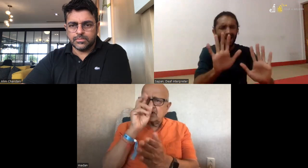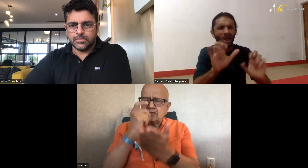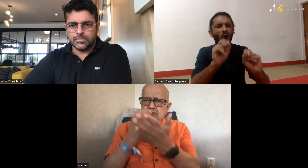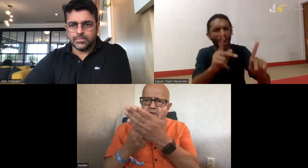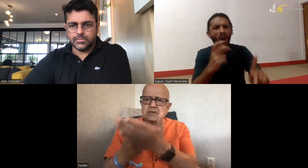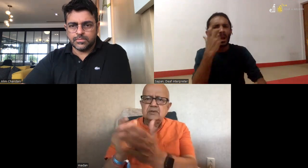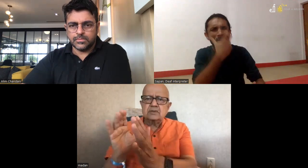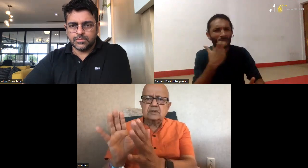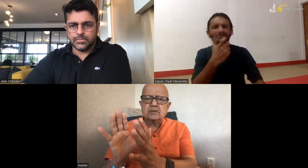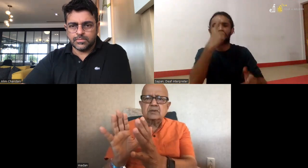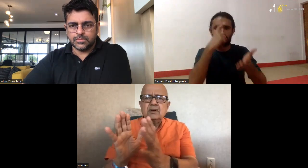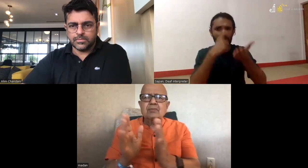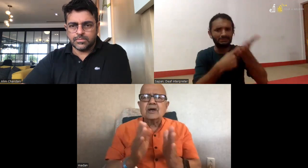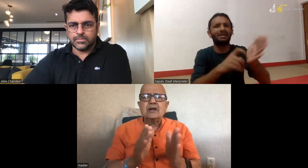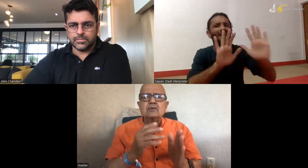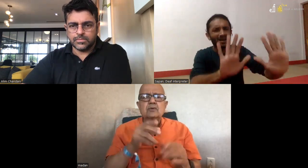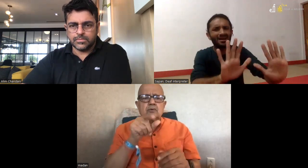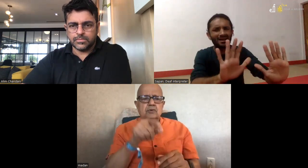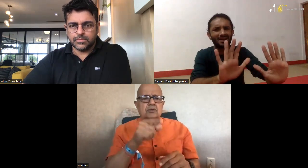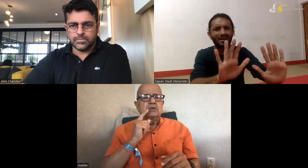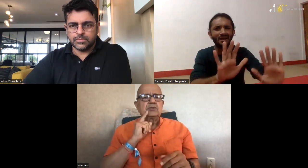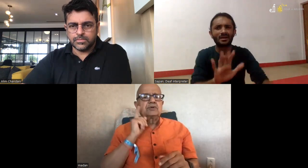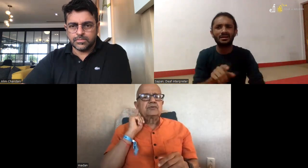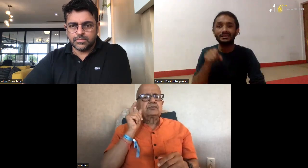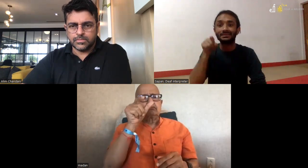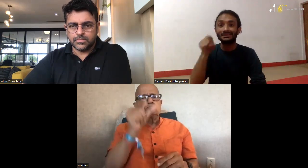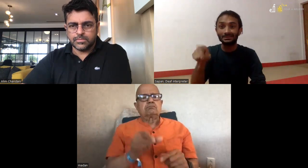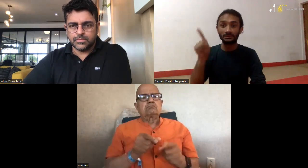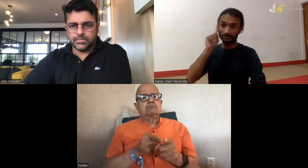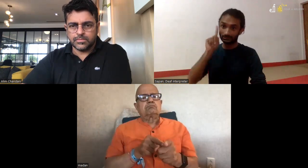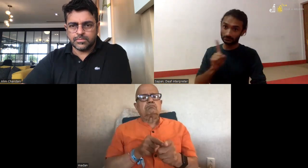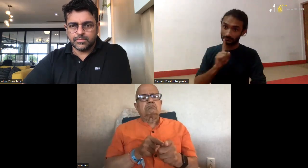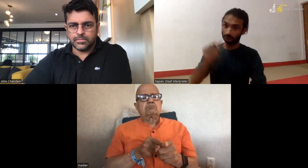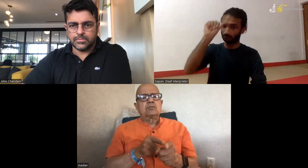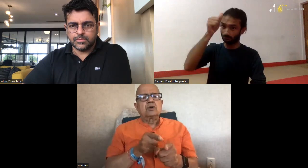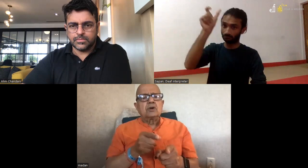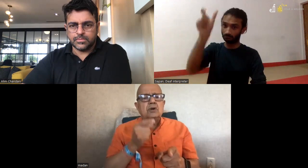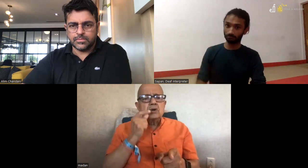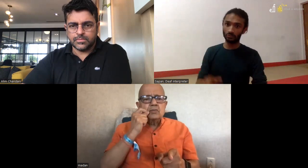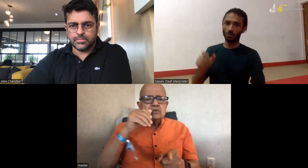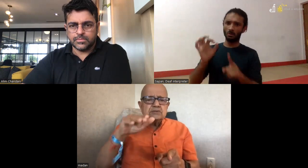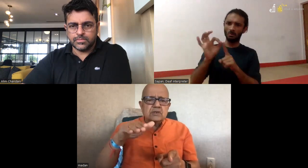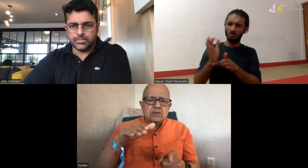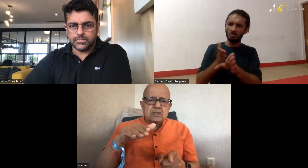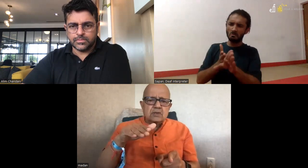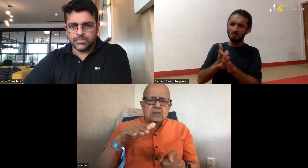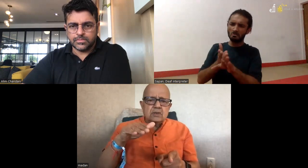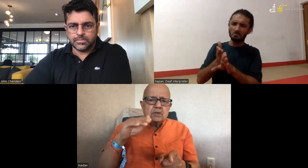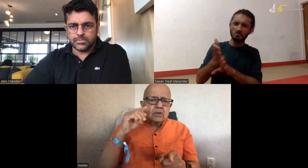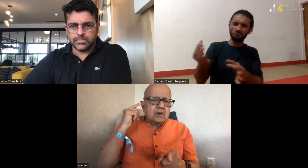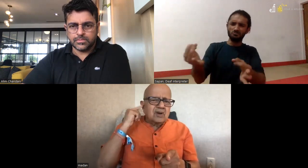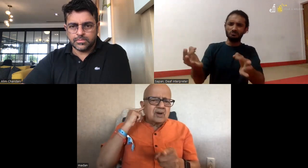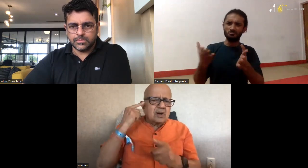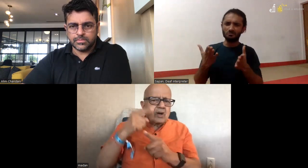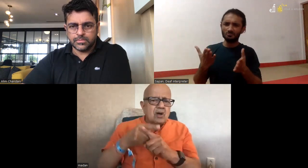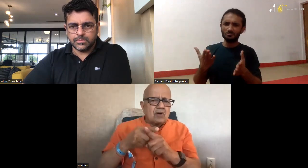in. So it is a mandate to have deaf teachers, and